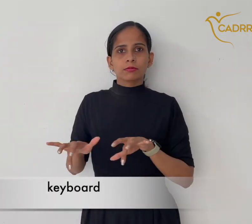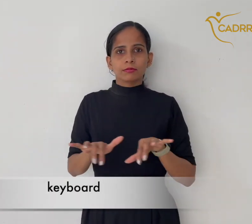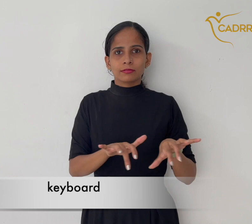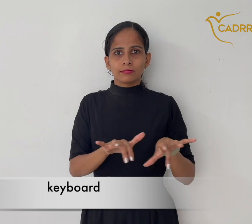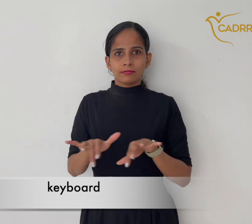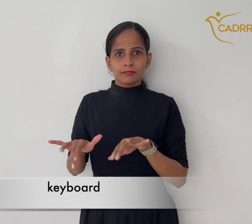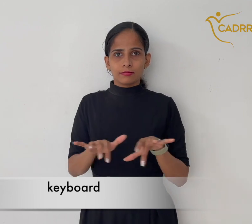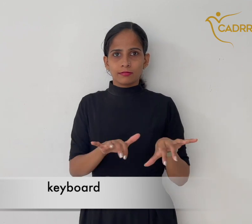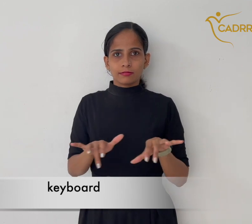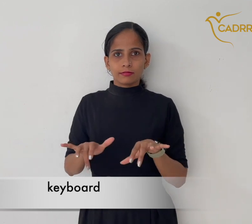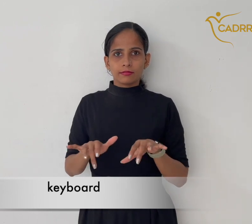Keyboard.